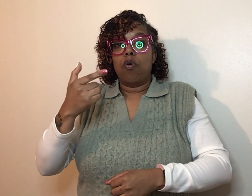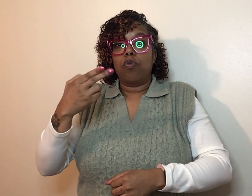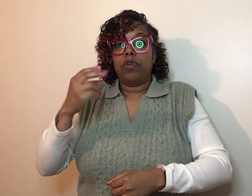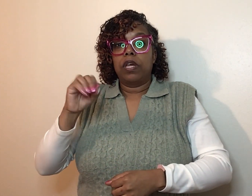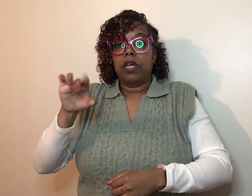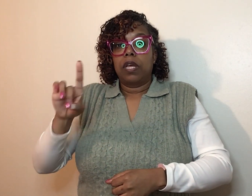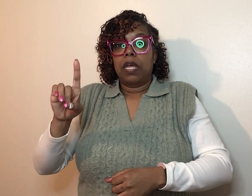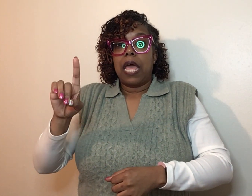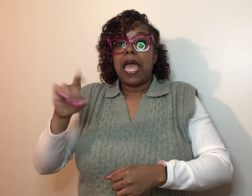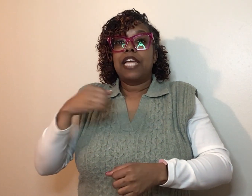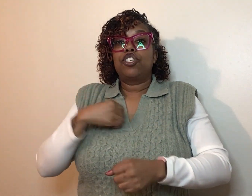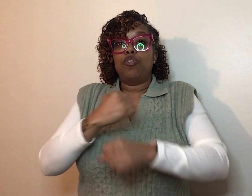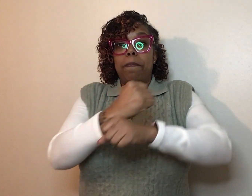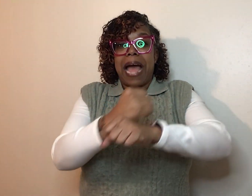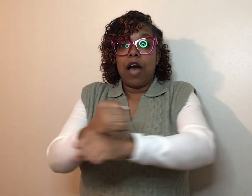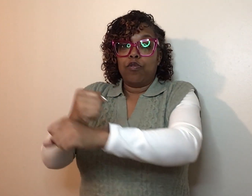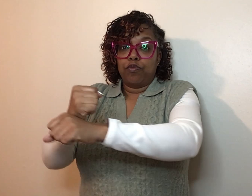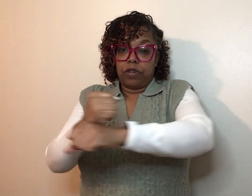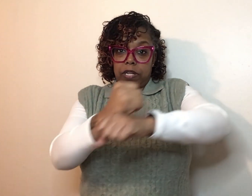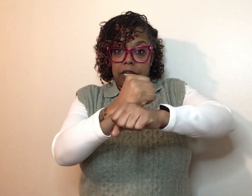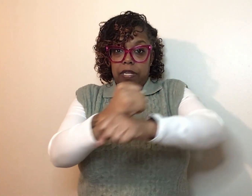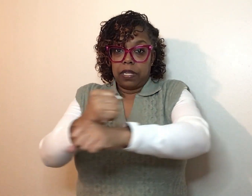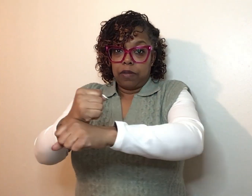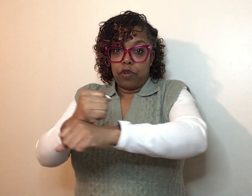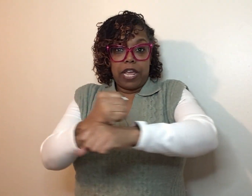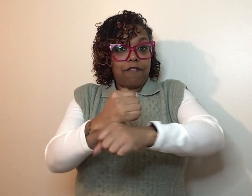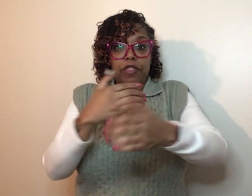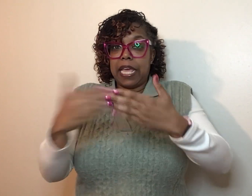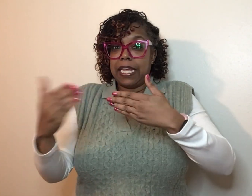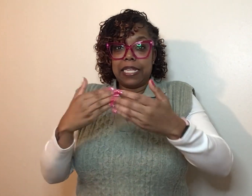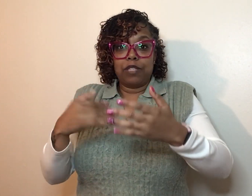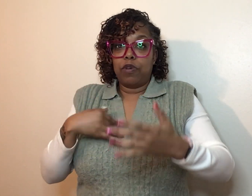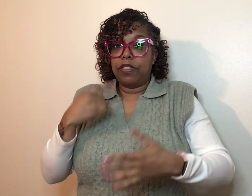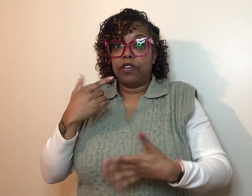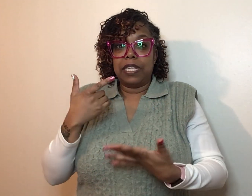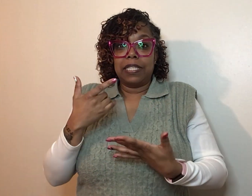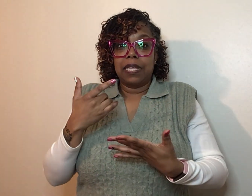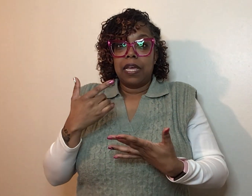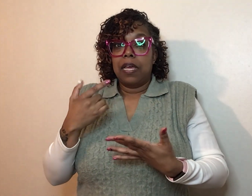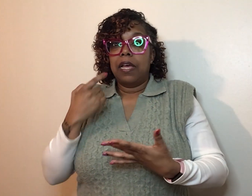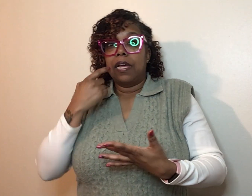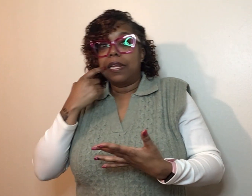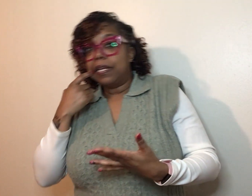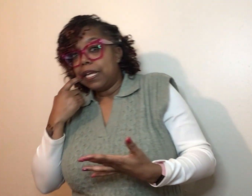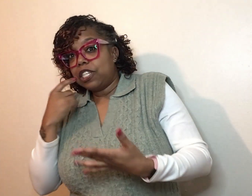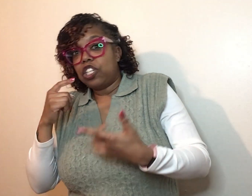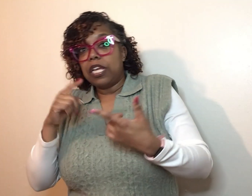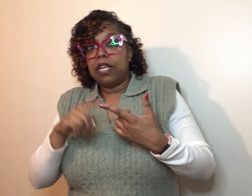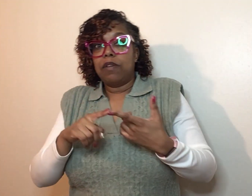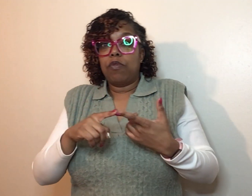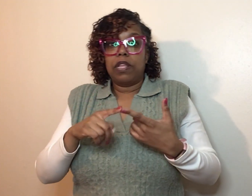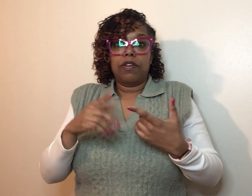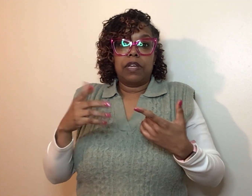stronghold has you bound, whatever that is, whether it's an addiction, whether